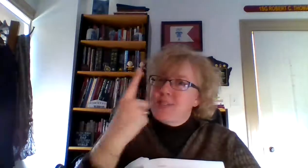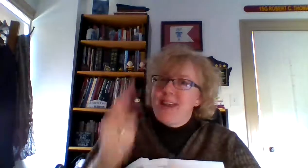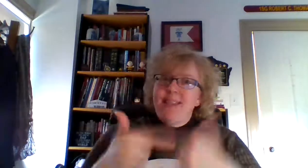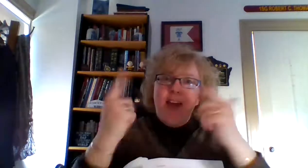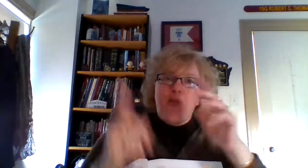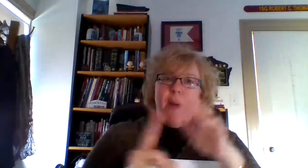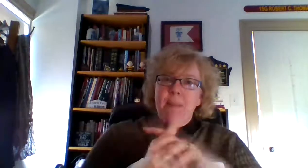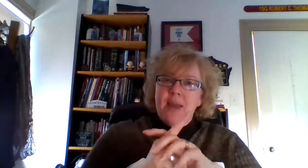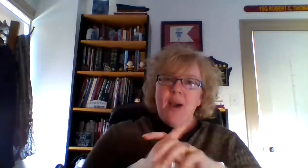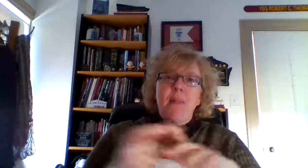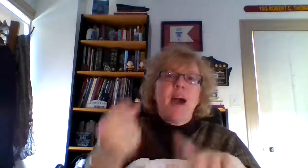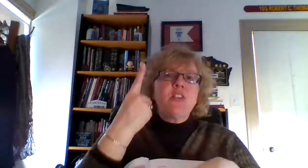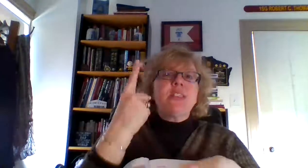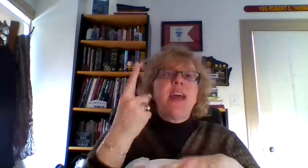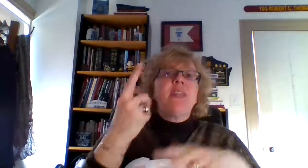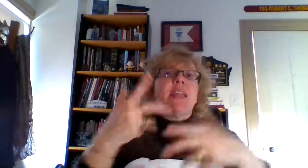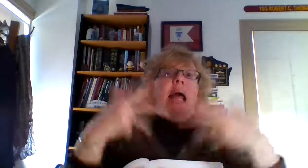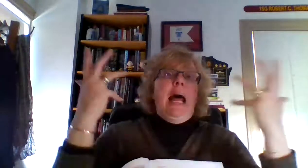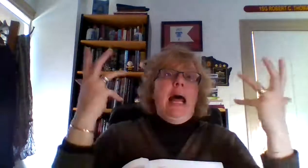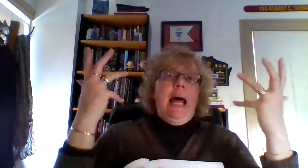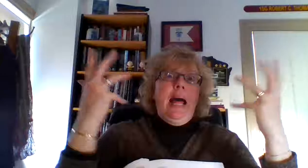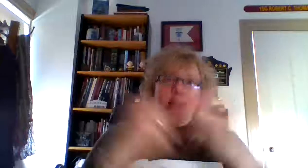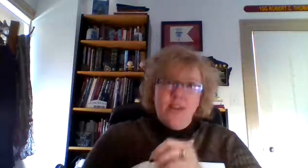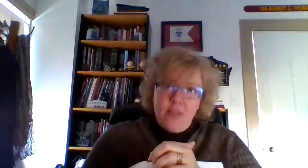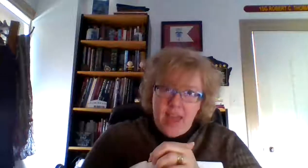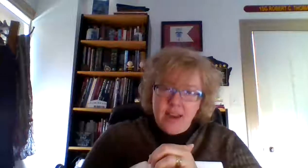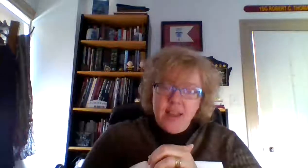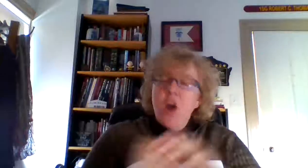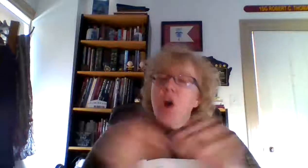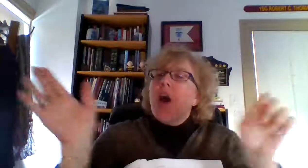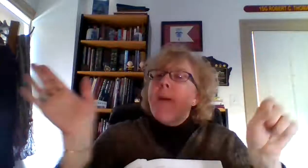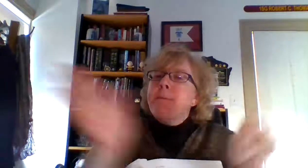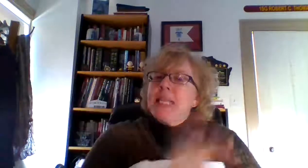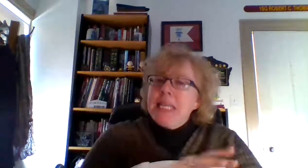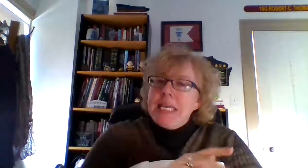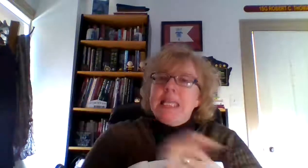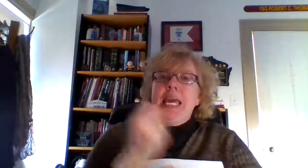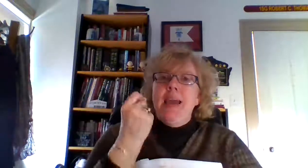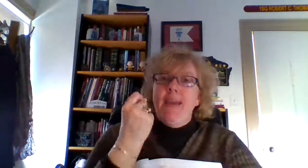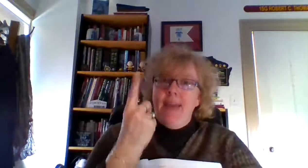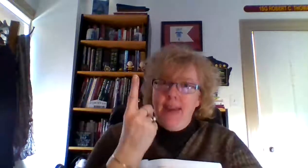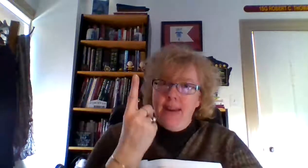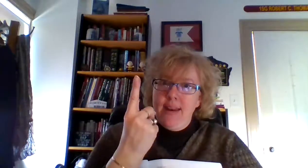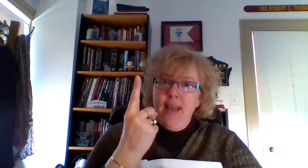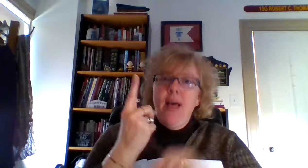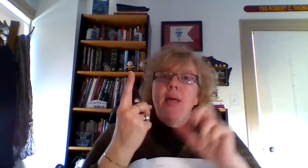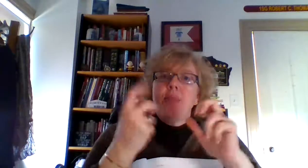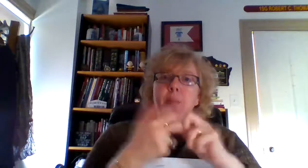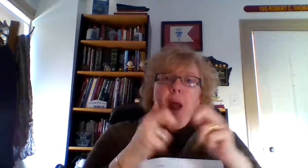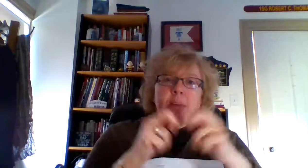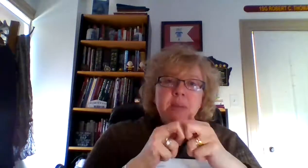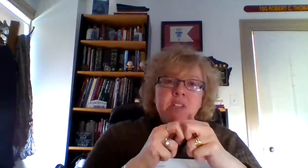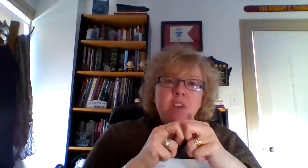understand life popping up. I understand that, that. Completely get it. The problem is,